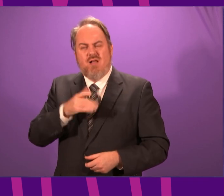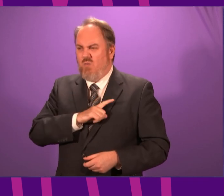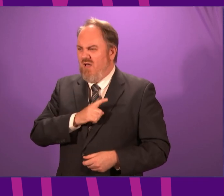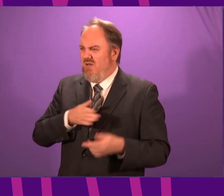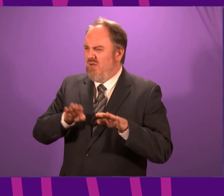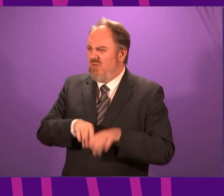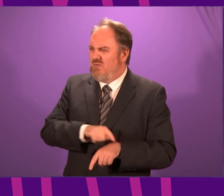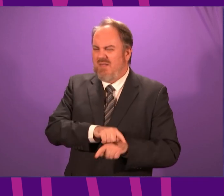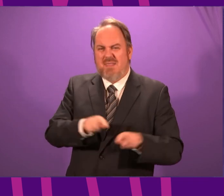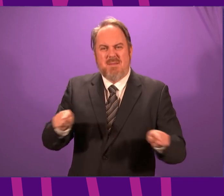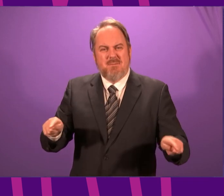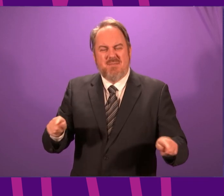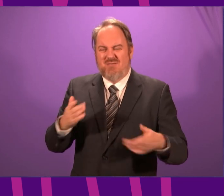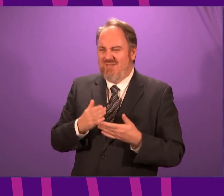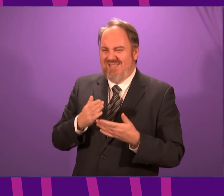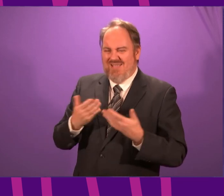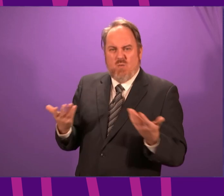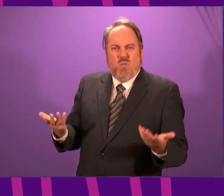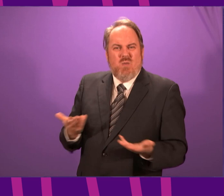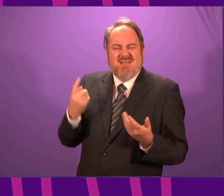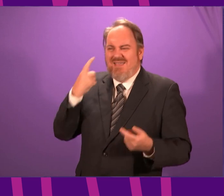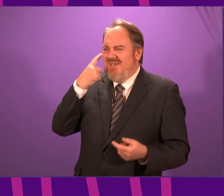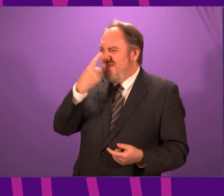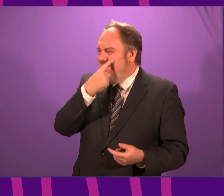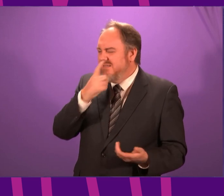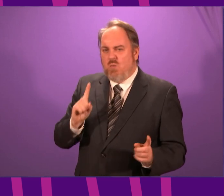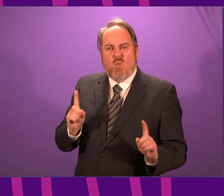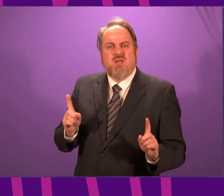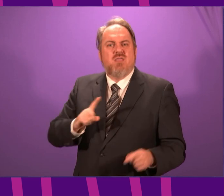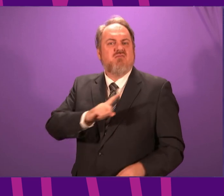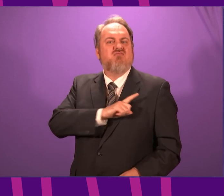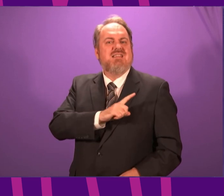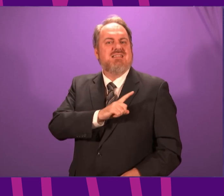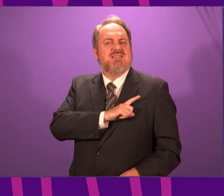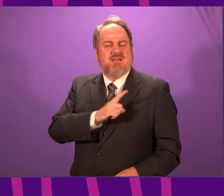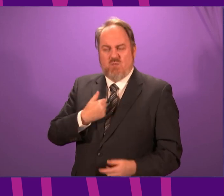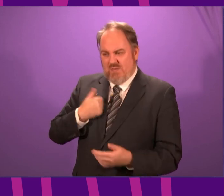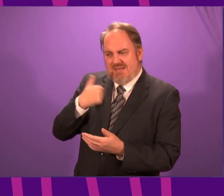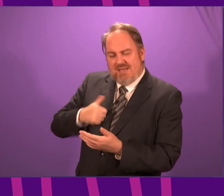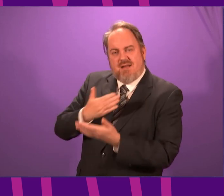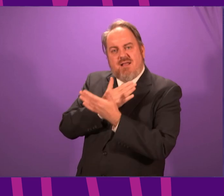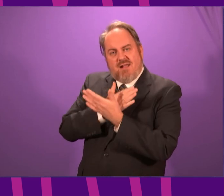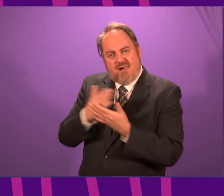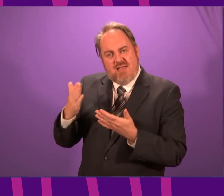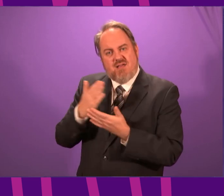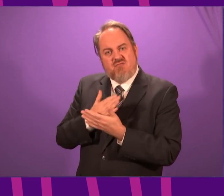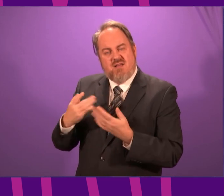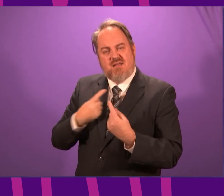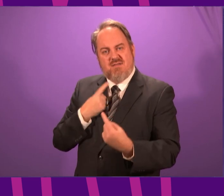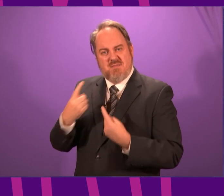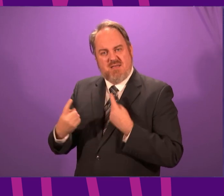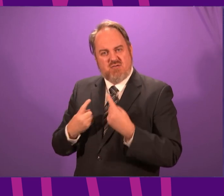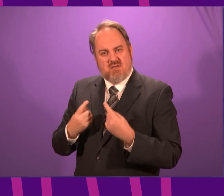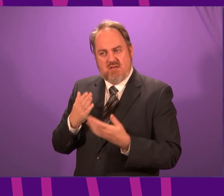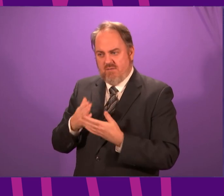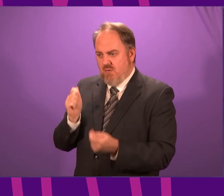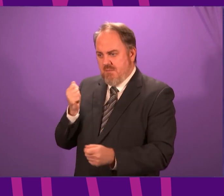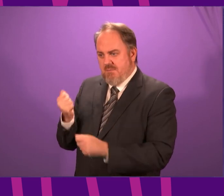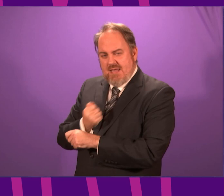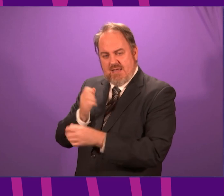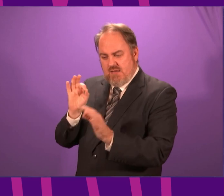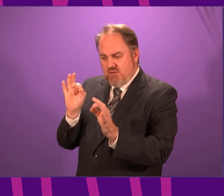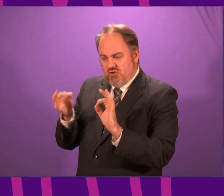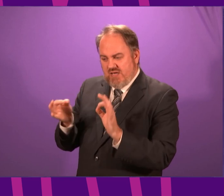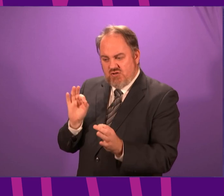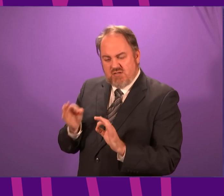methodology and the evidence, because as several of people have said across the chamber this afternoon, if you are going to make these changes, some of which